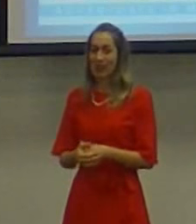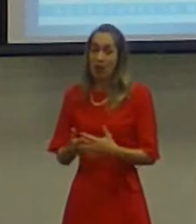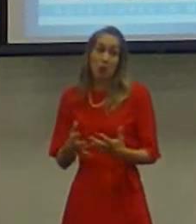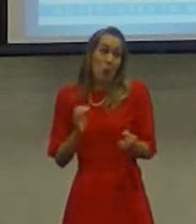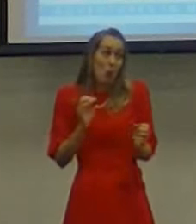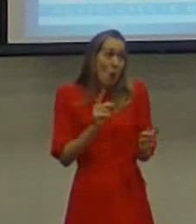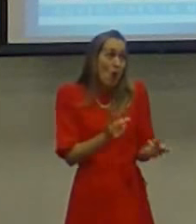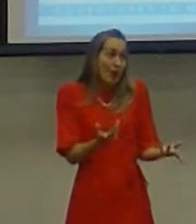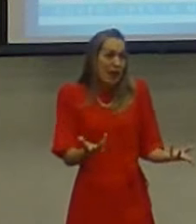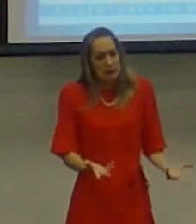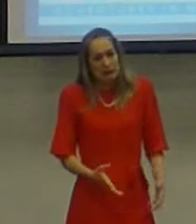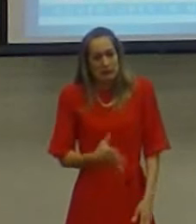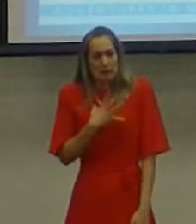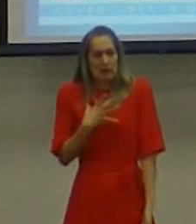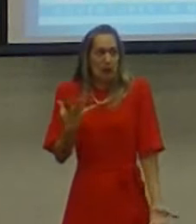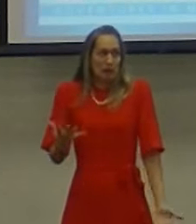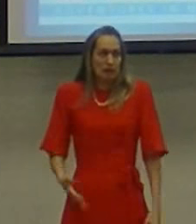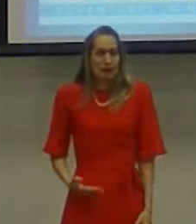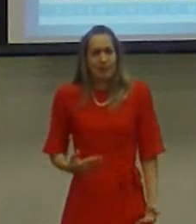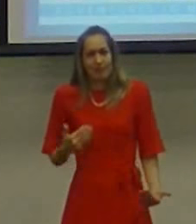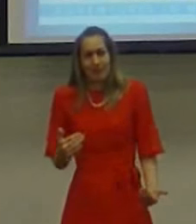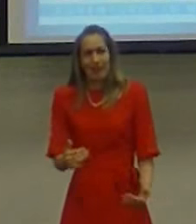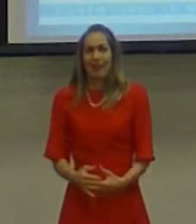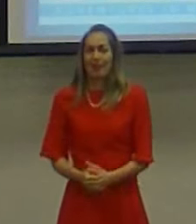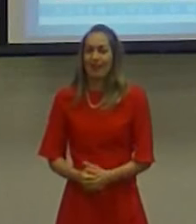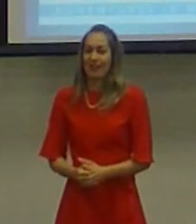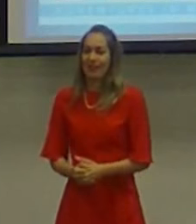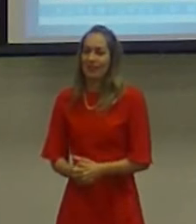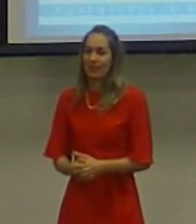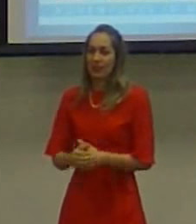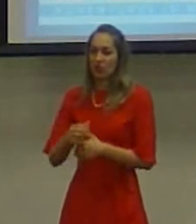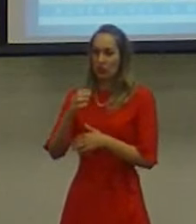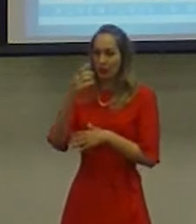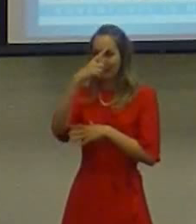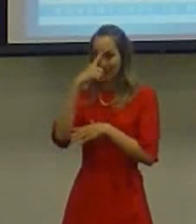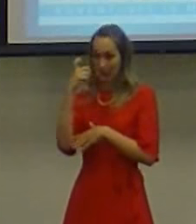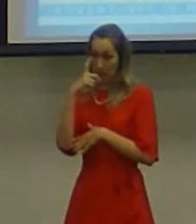oh, I guess I don't have anything to worry about. So fast forward to the summer,